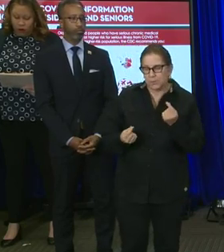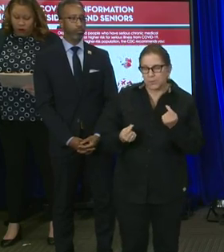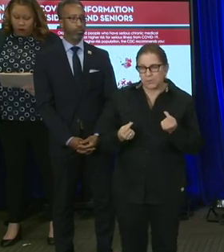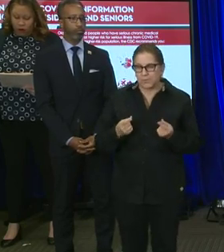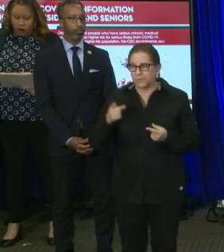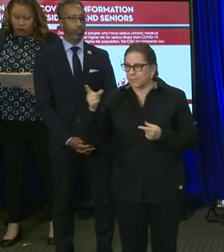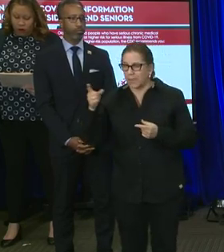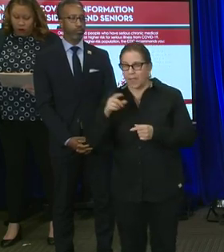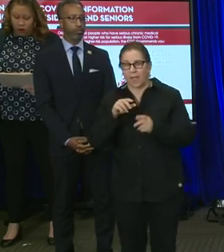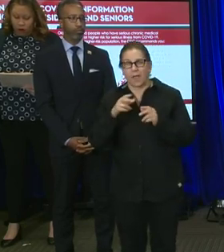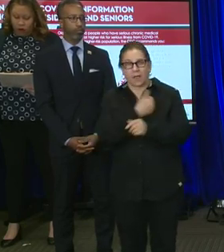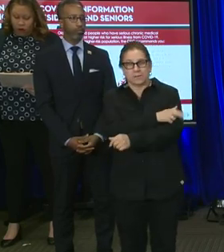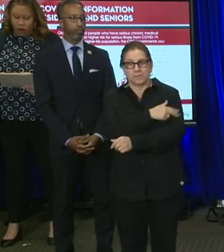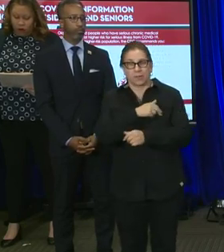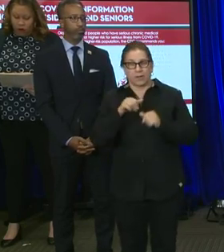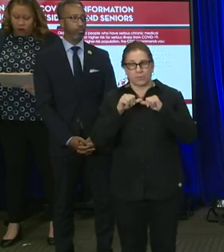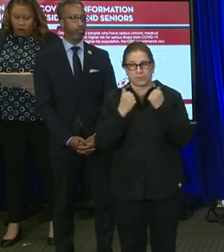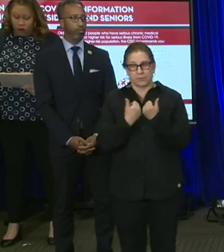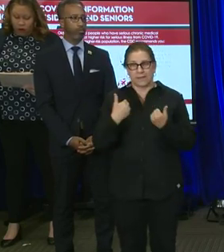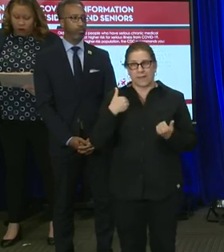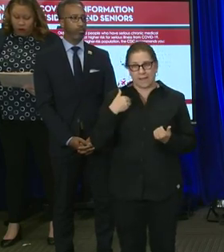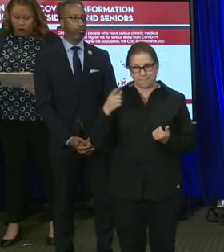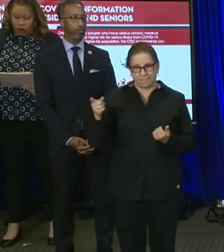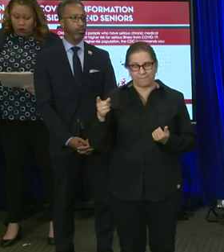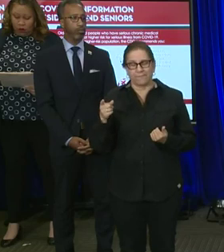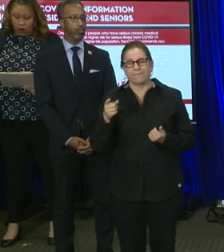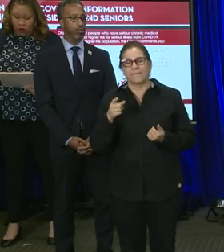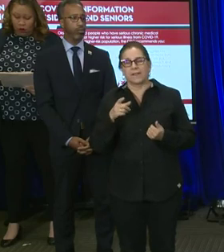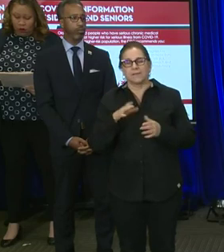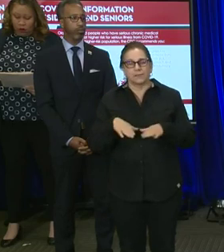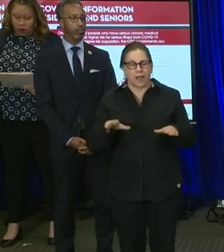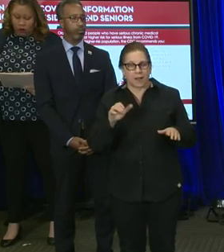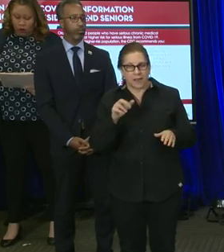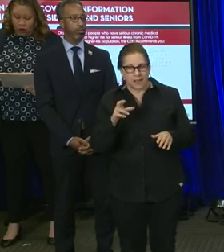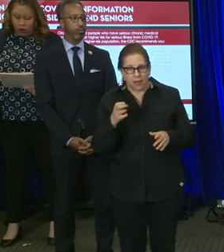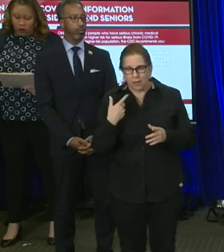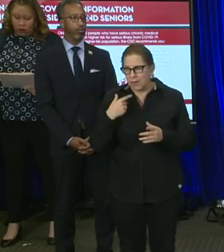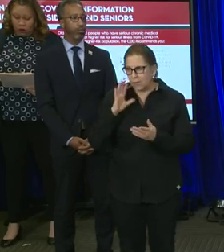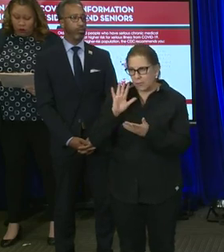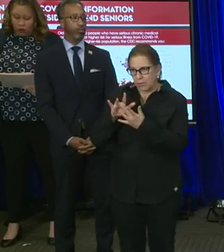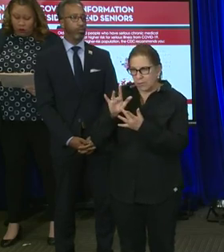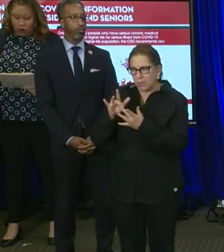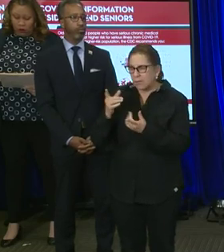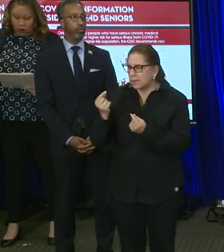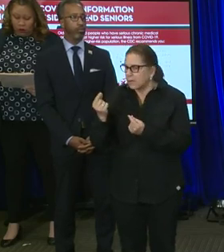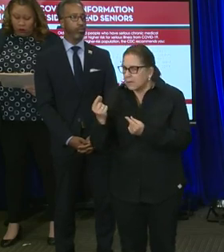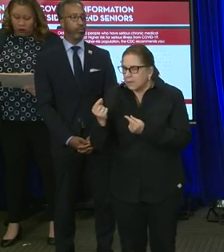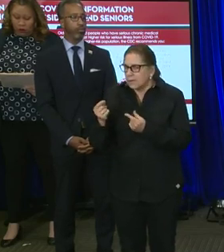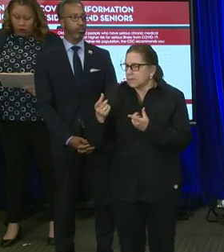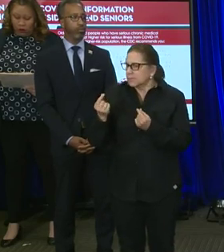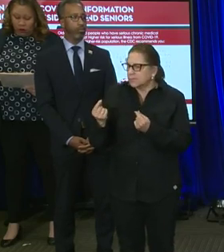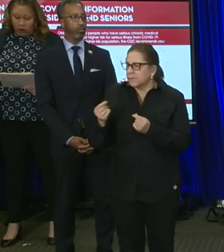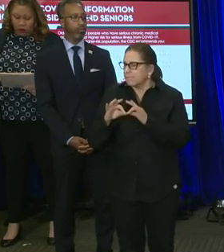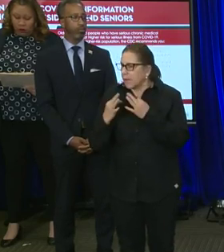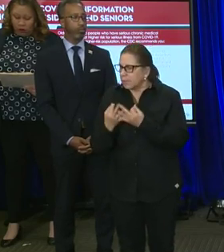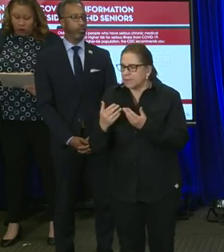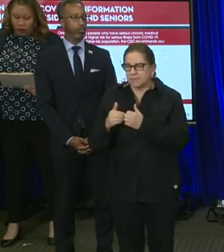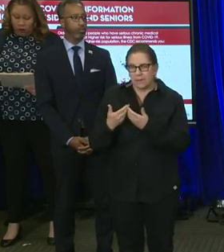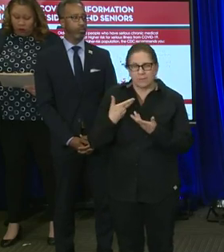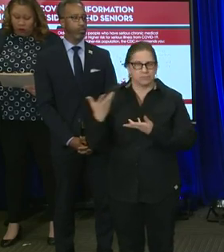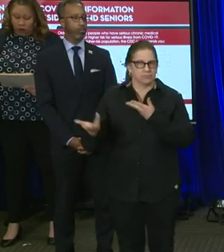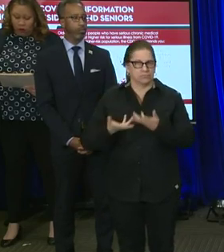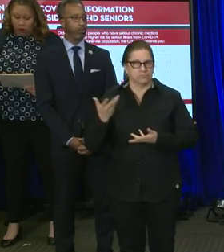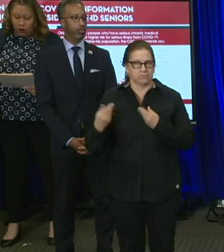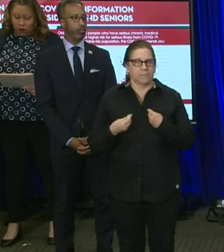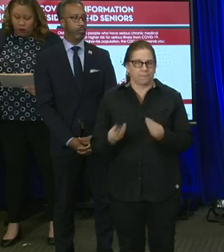identify the specific needs. We will share additional details with those families soon. Right now across the city, we have more